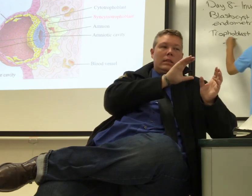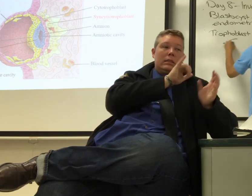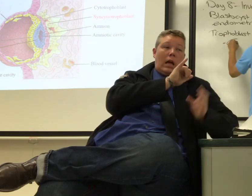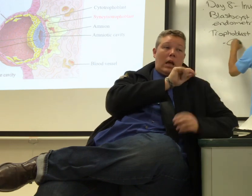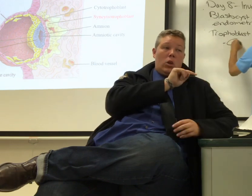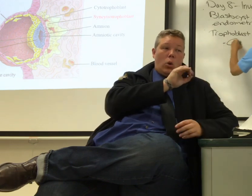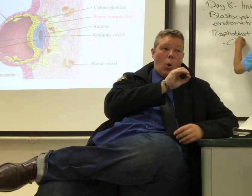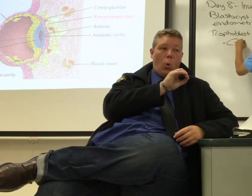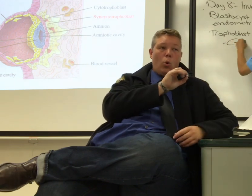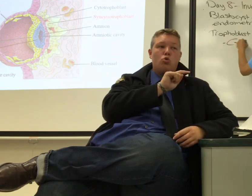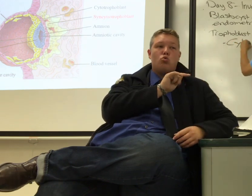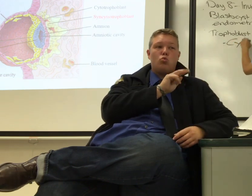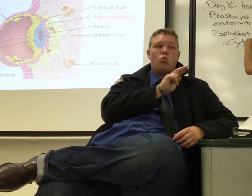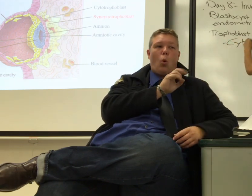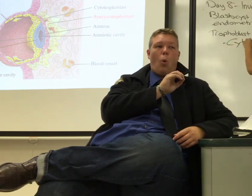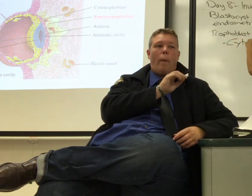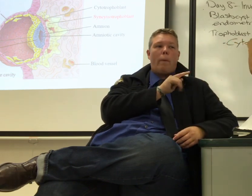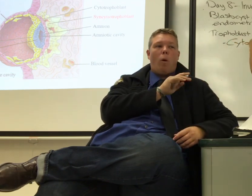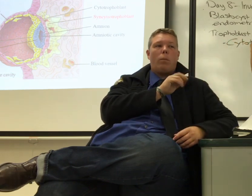Cytotrophoblast,